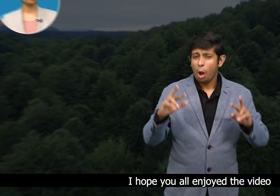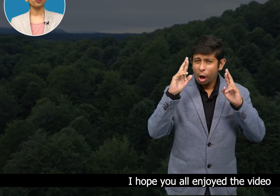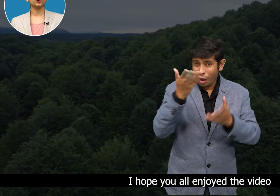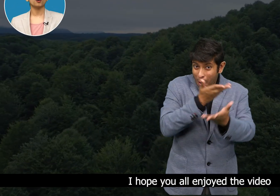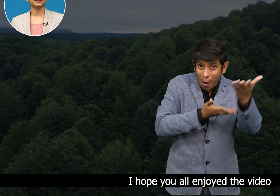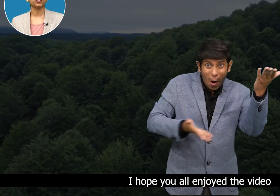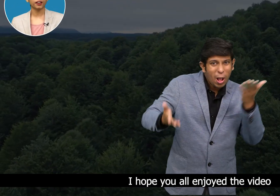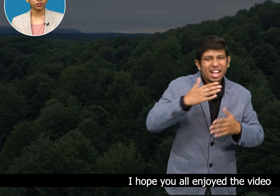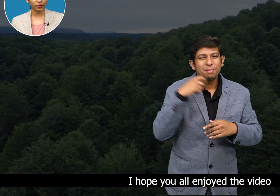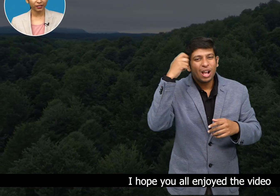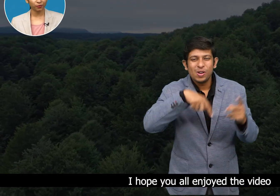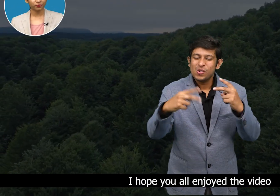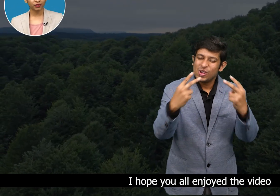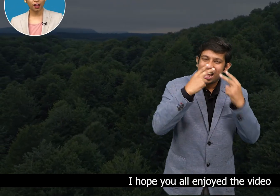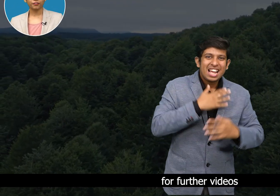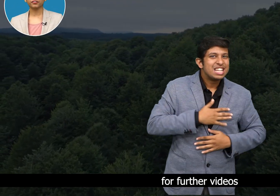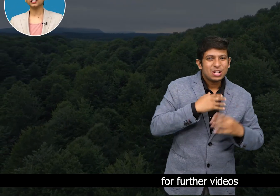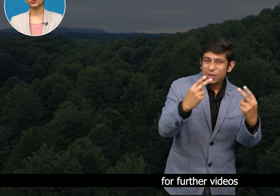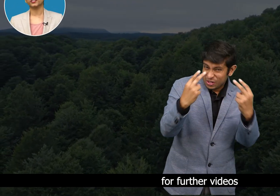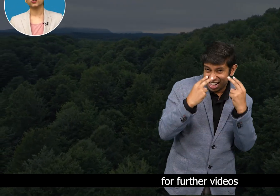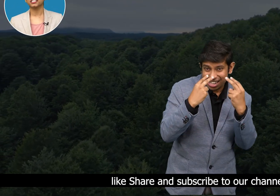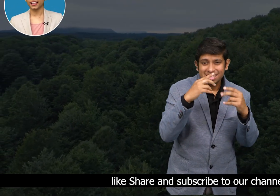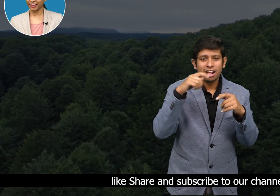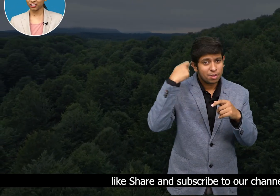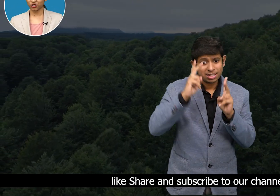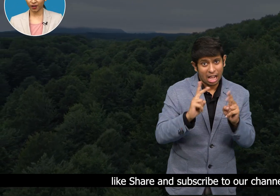I hope you all enjoyed the video. For further